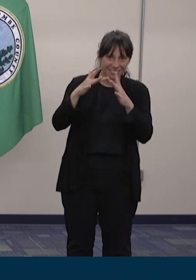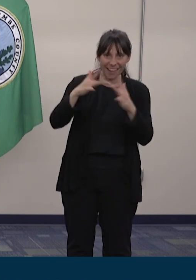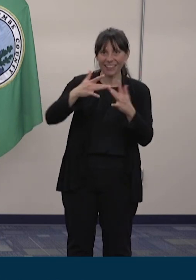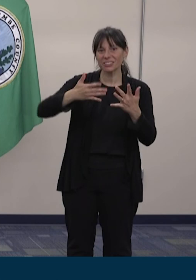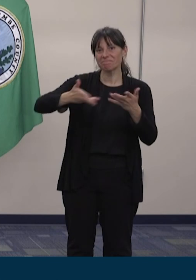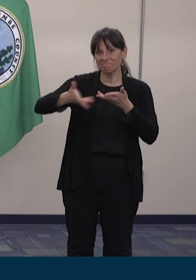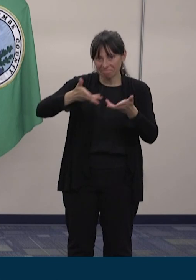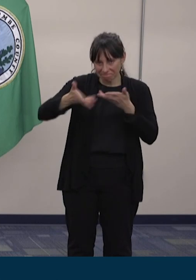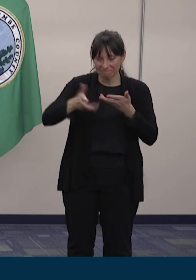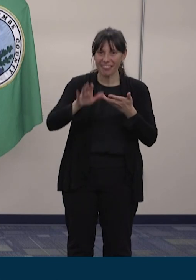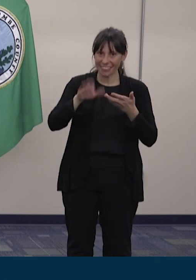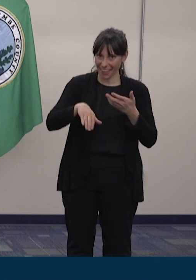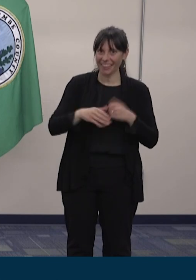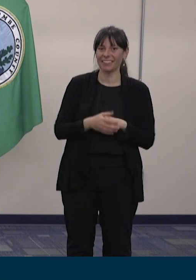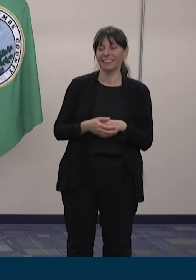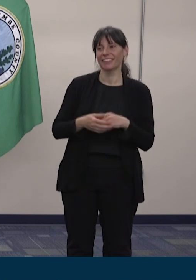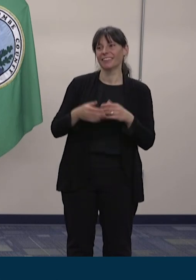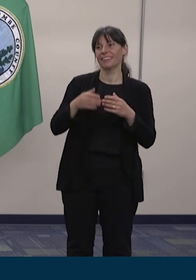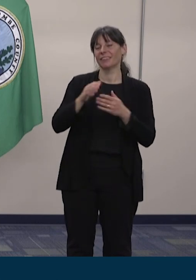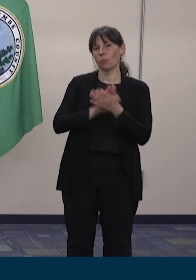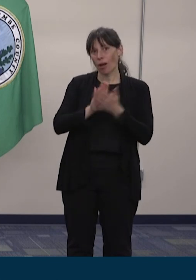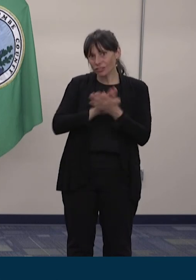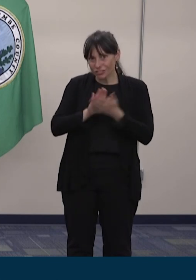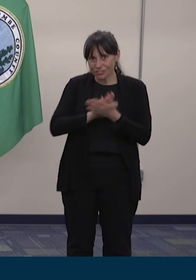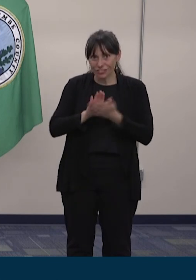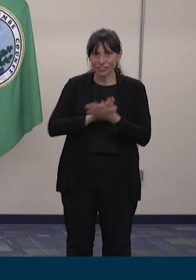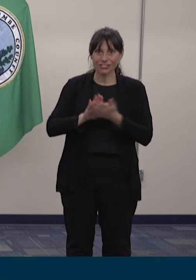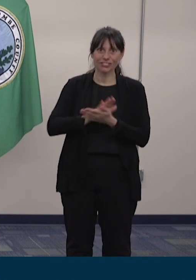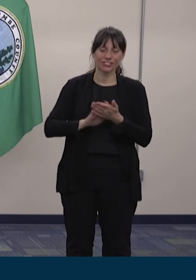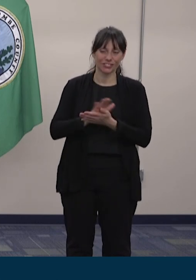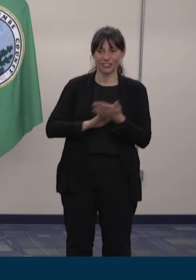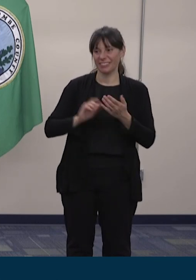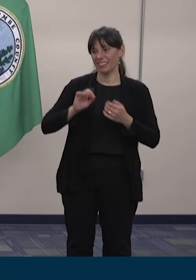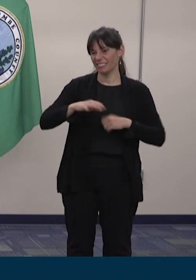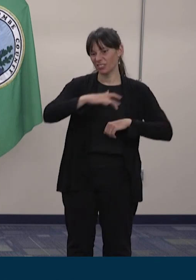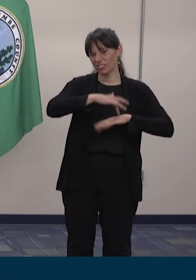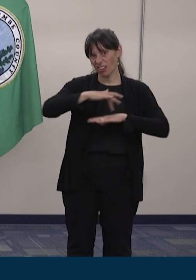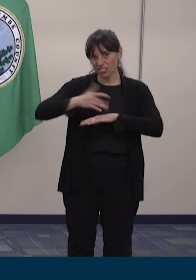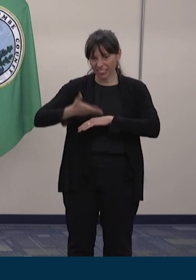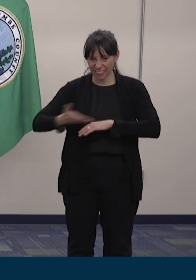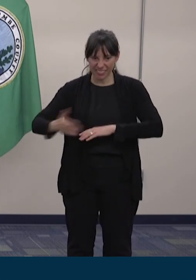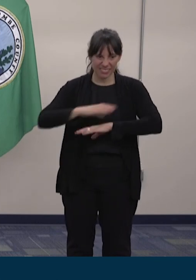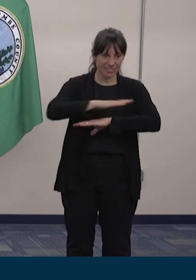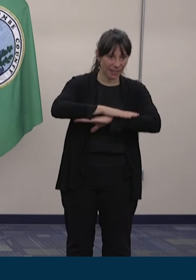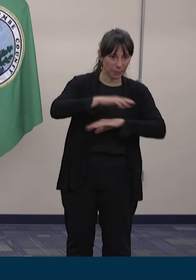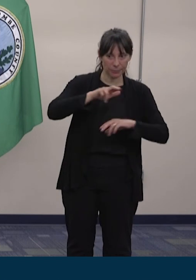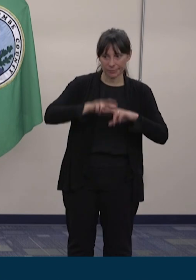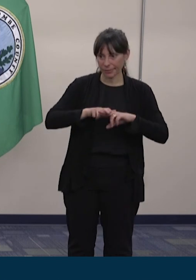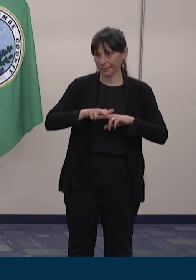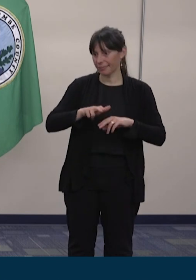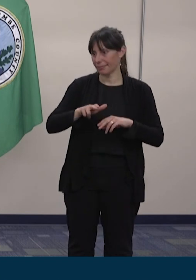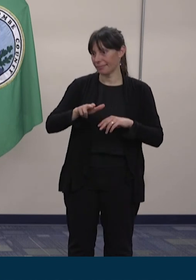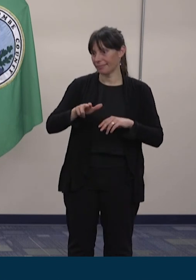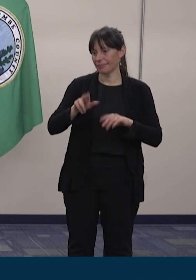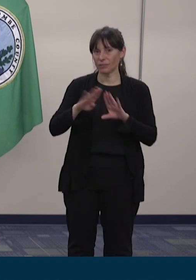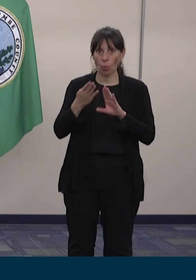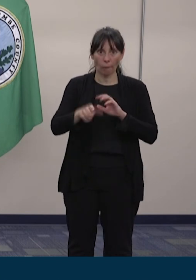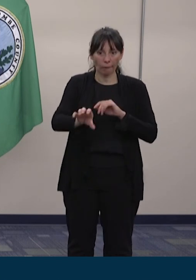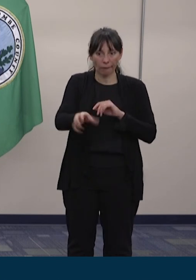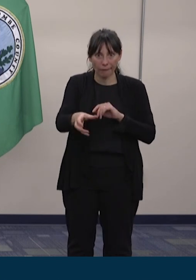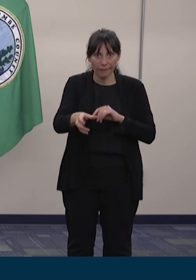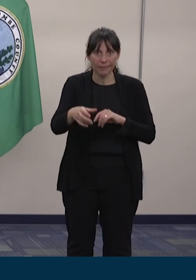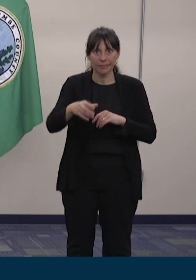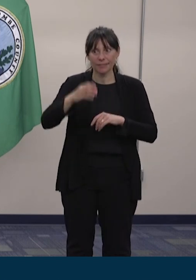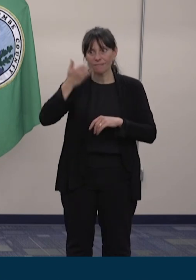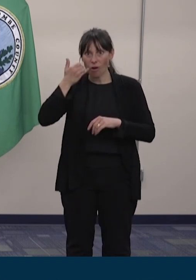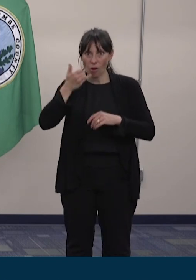las manos, cleaning, and limpiando, disinfecting frequently desinfectando touched surfaces. todas las cosas que se tocan a menudo.